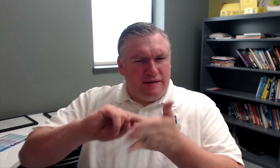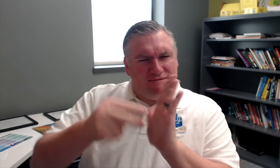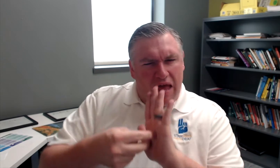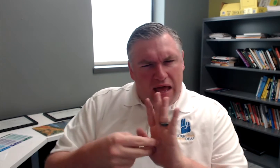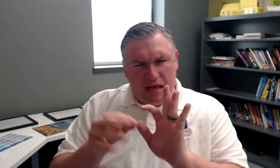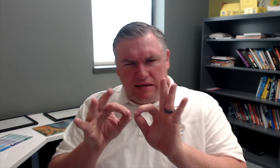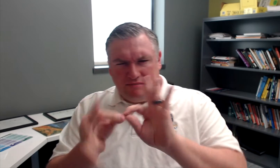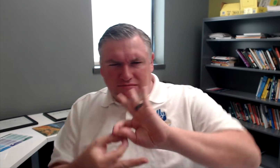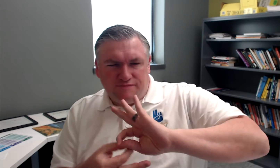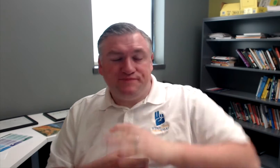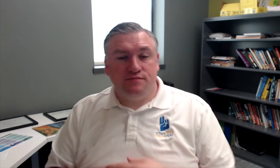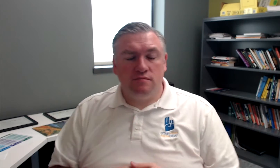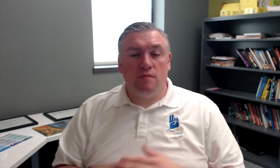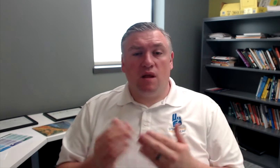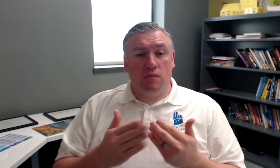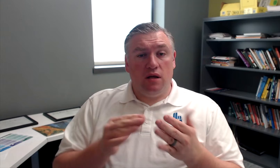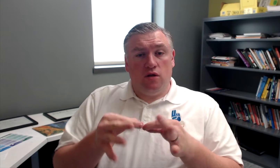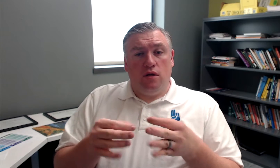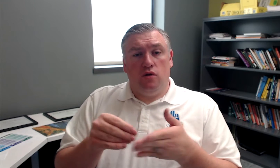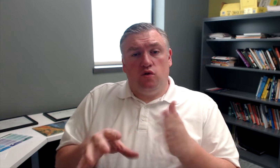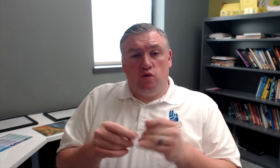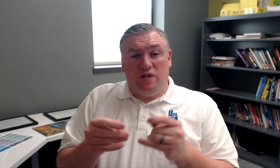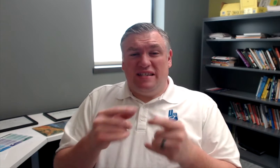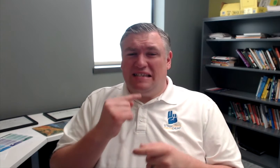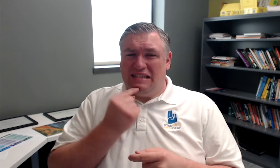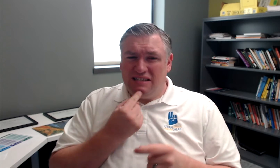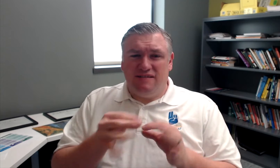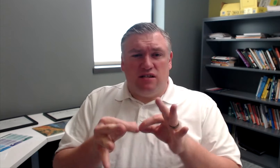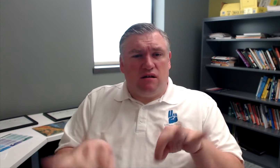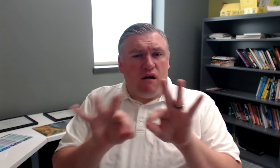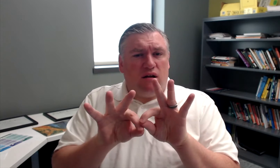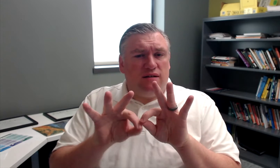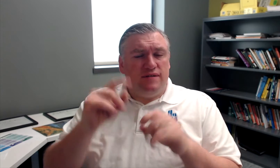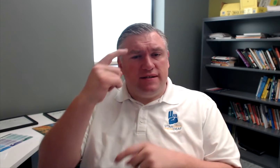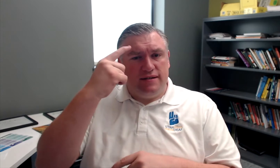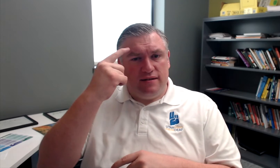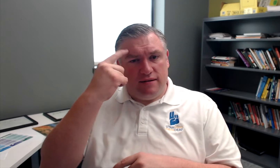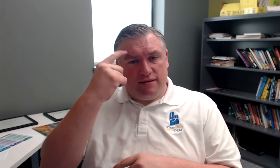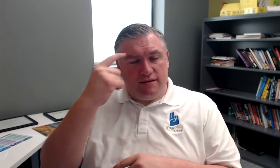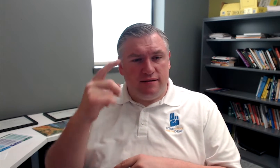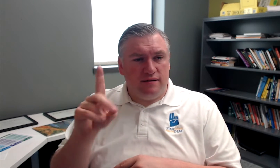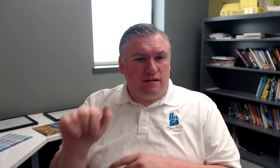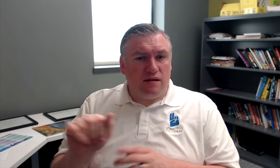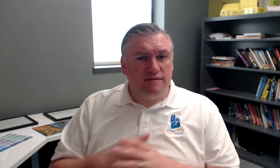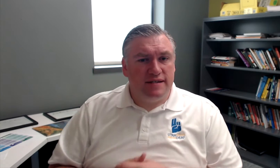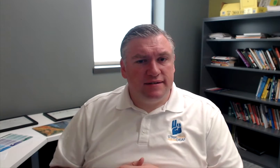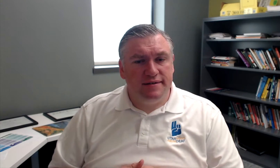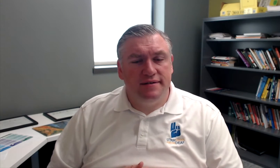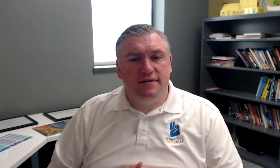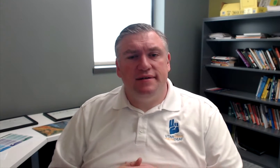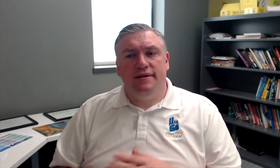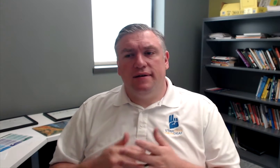and how they define and interpret that, but students with a significant cognitive disability,